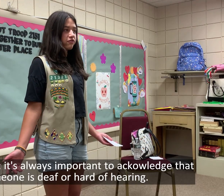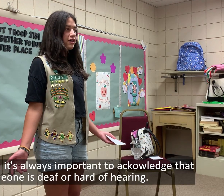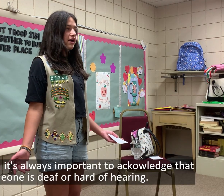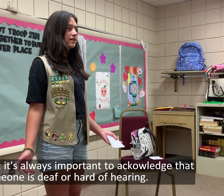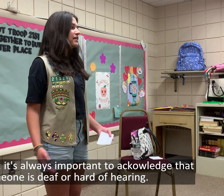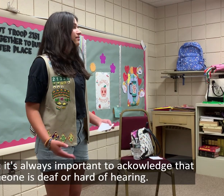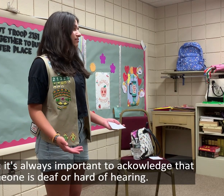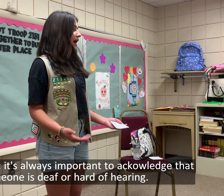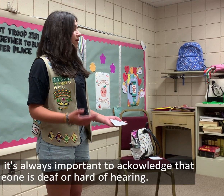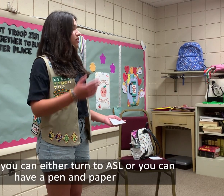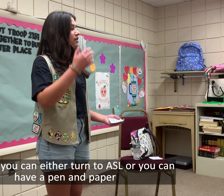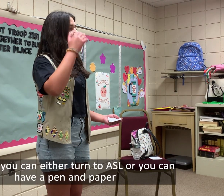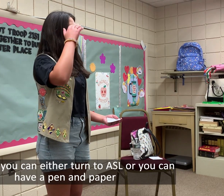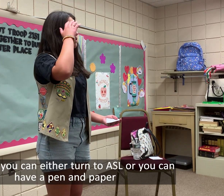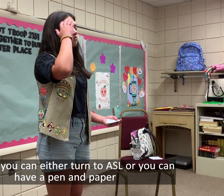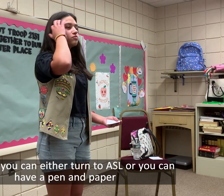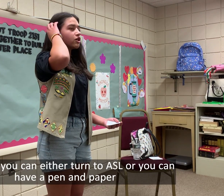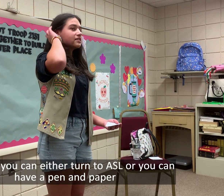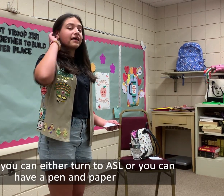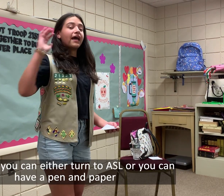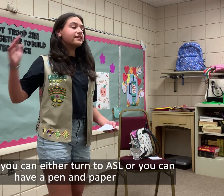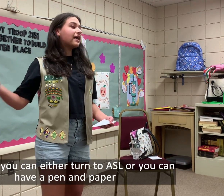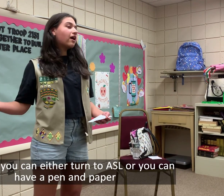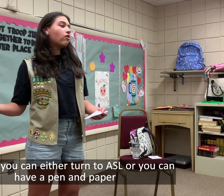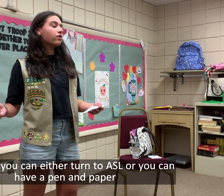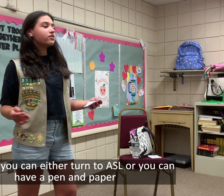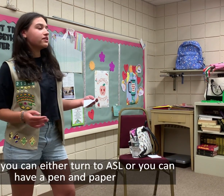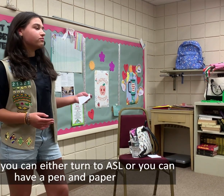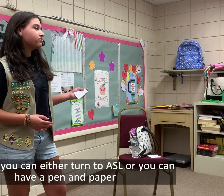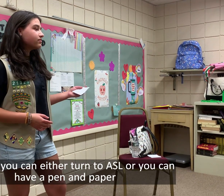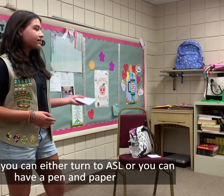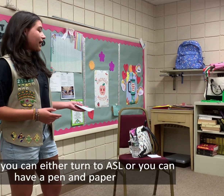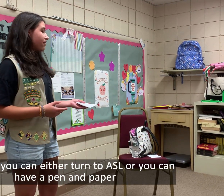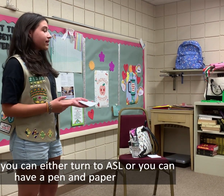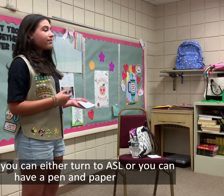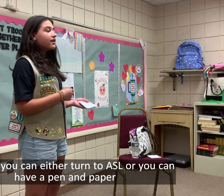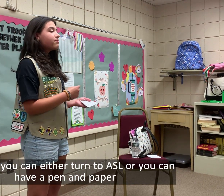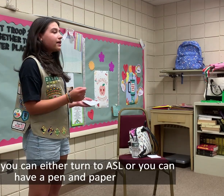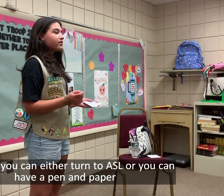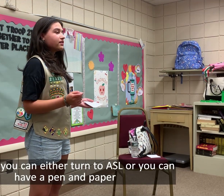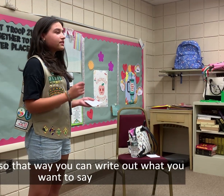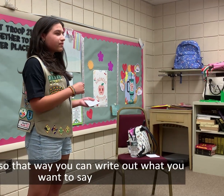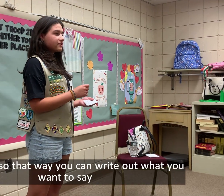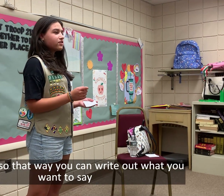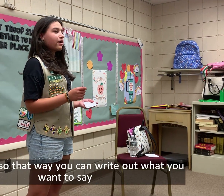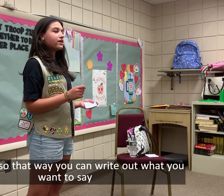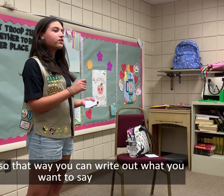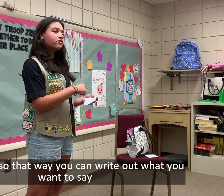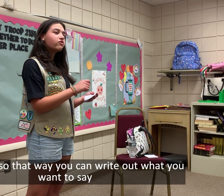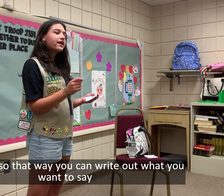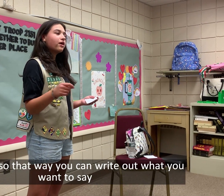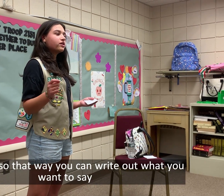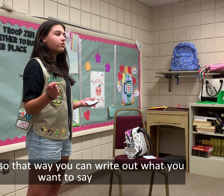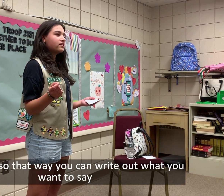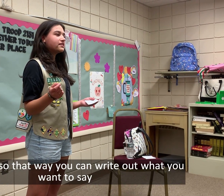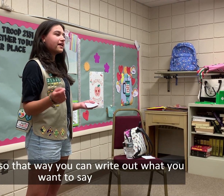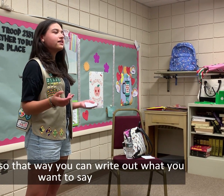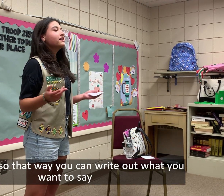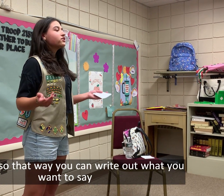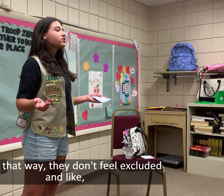hearing. That way you can either turn to ASL, or you can have like a pen and paper or something, so that way you can write out what you want to say, just so that